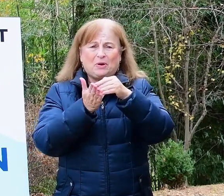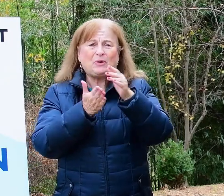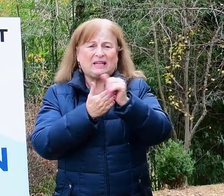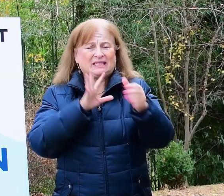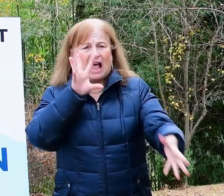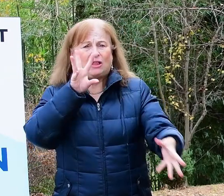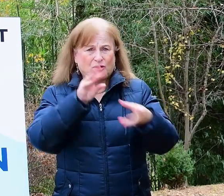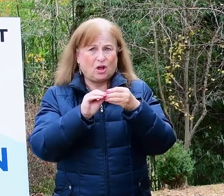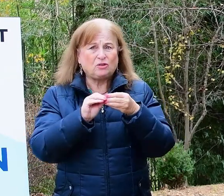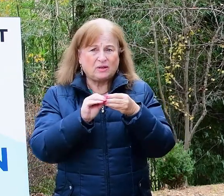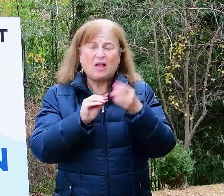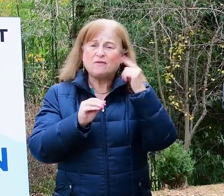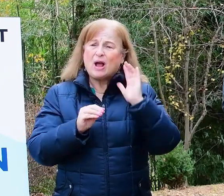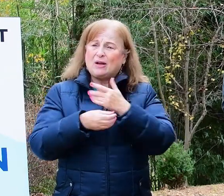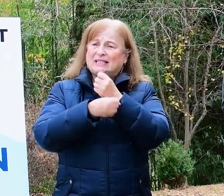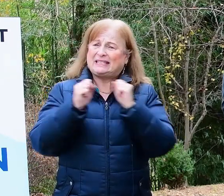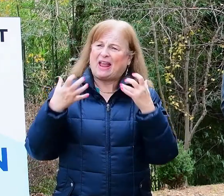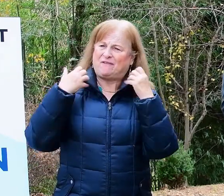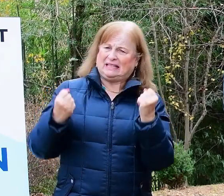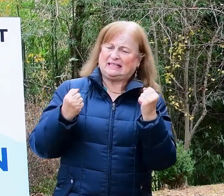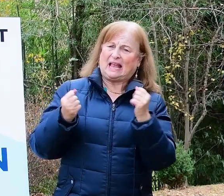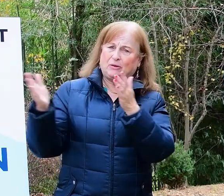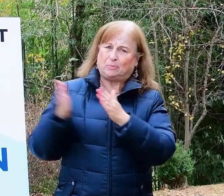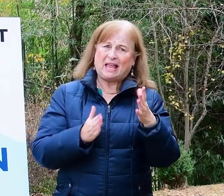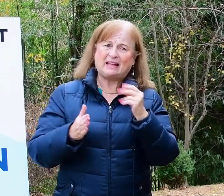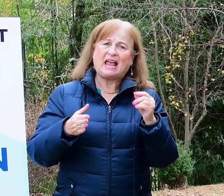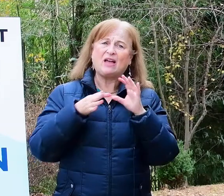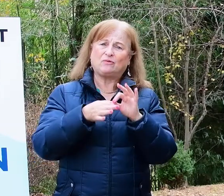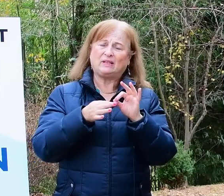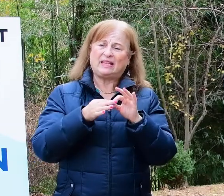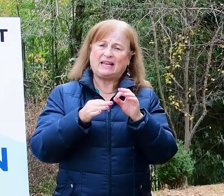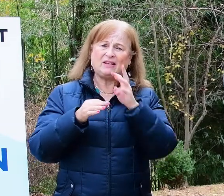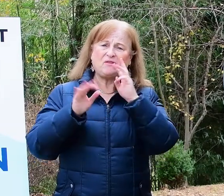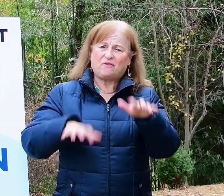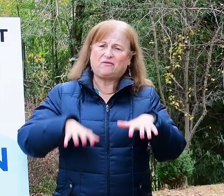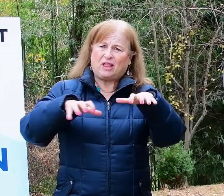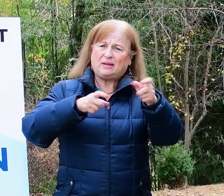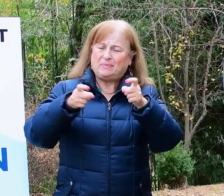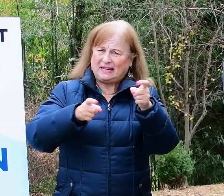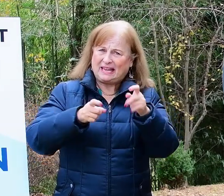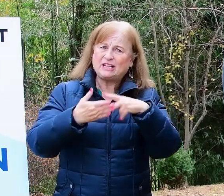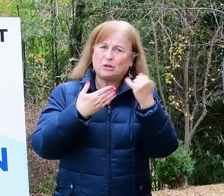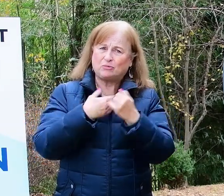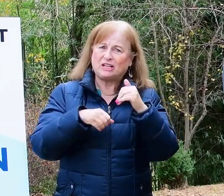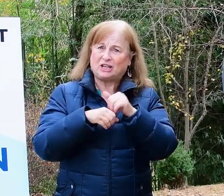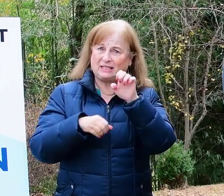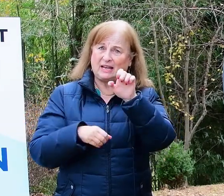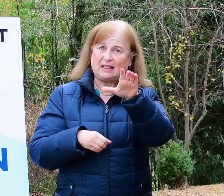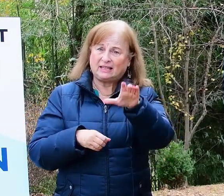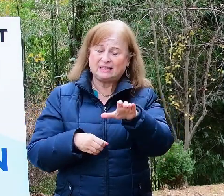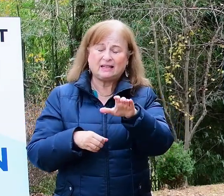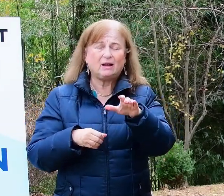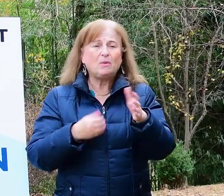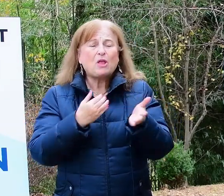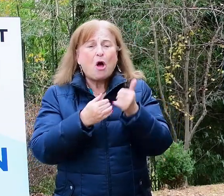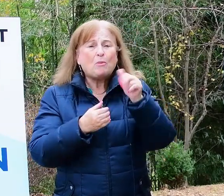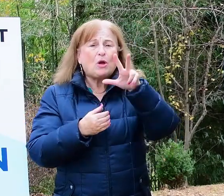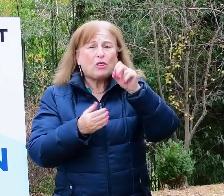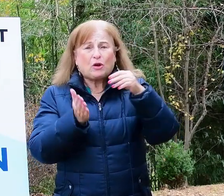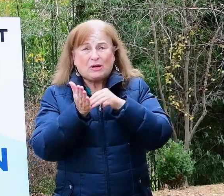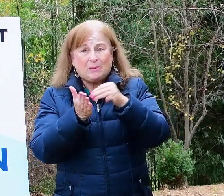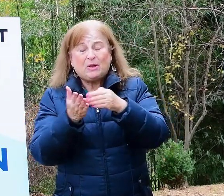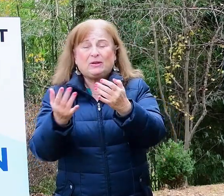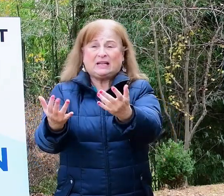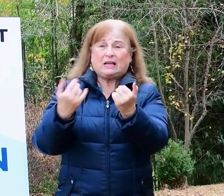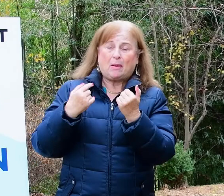in total for our Safe and Sound Plan and related flood mitigation projects in Ellicott City, with nearly $30 million